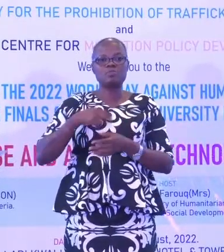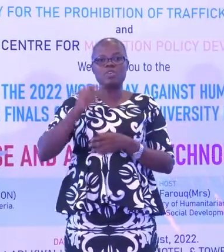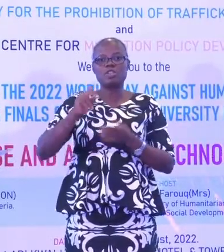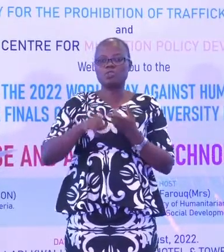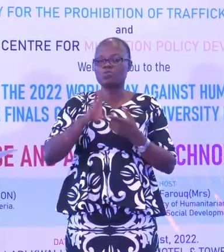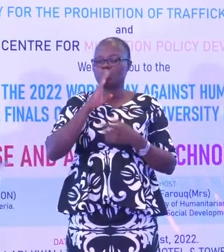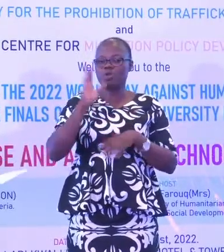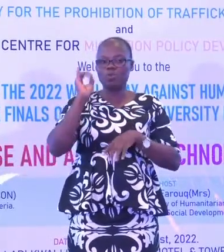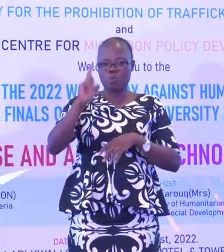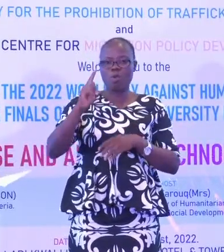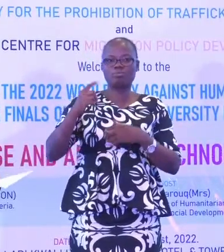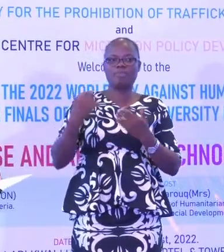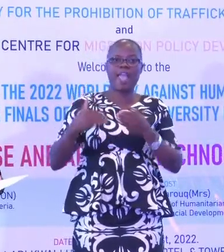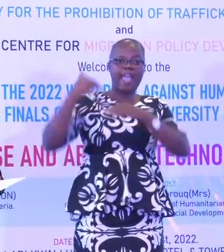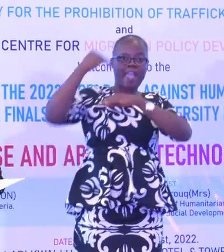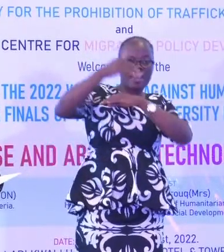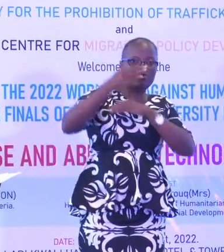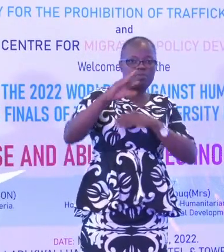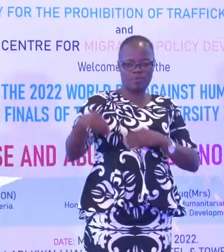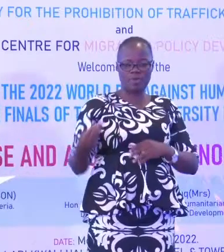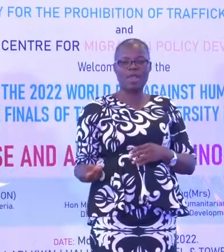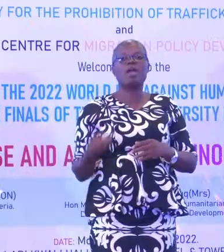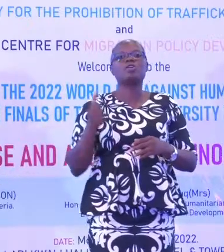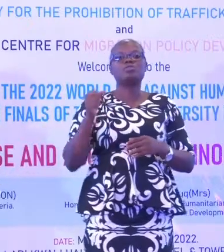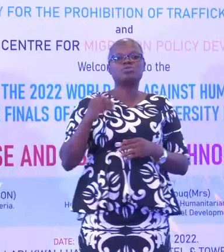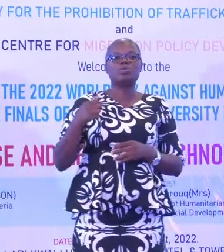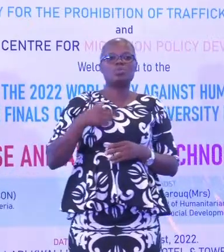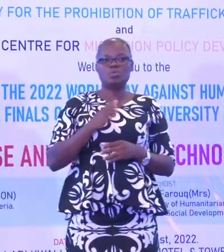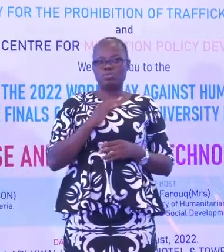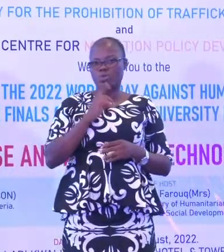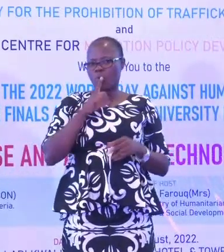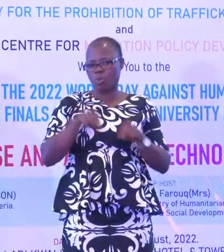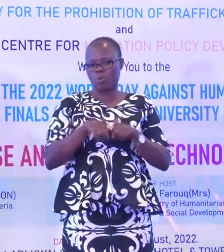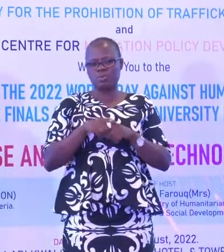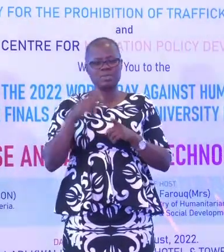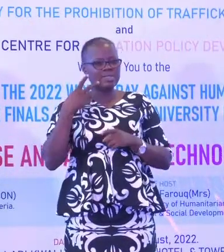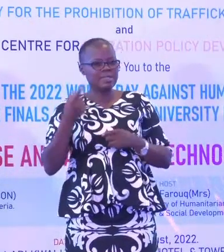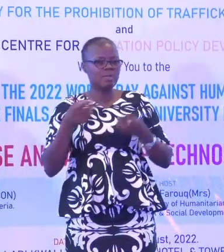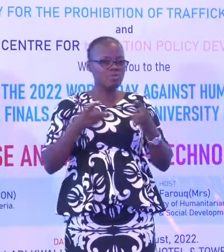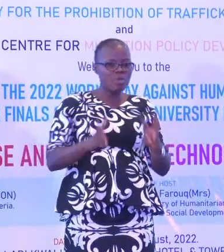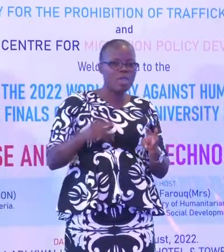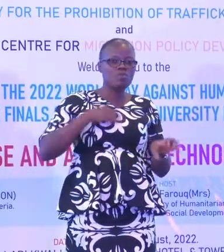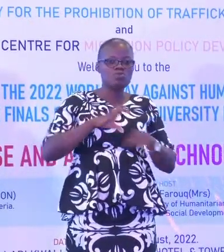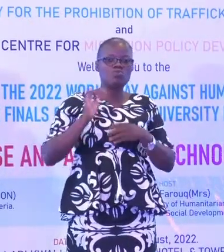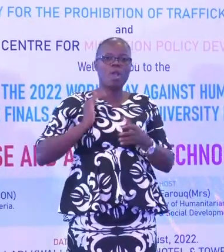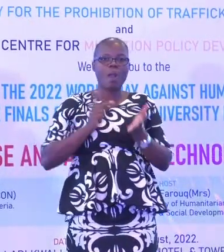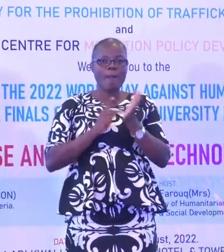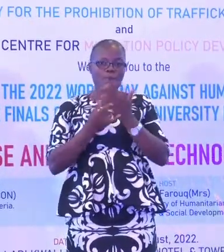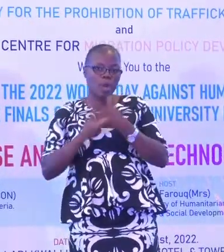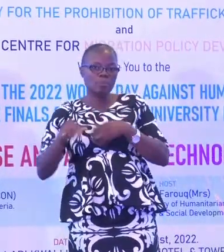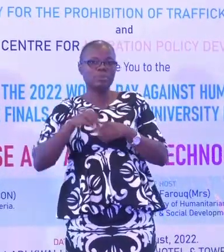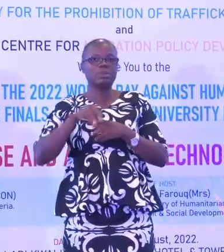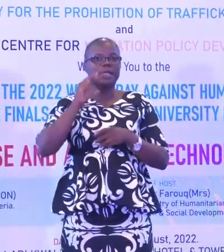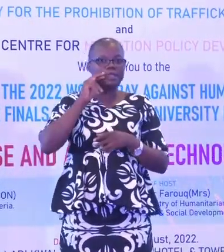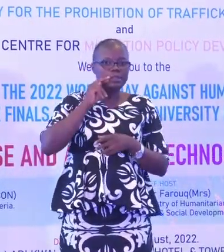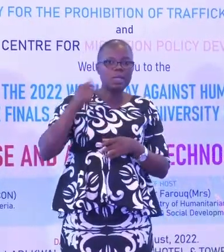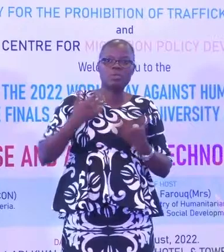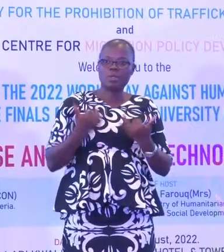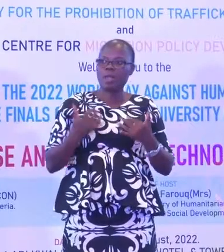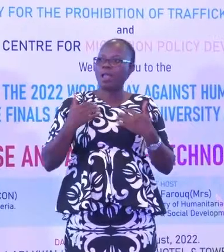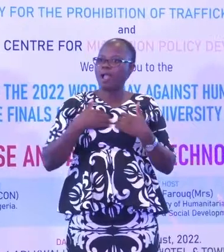one step ahead of them. So we're also evolving the way we do our programming in Nigeria. We now